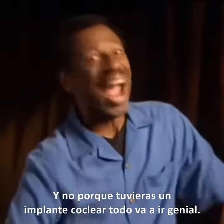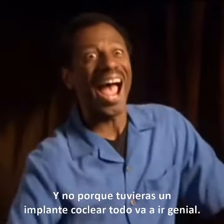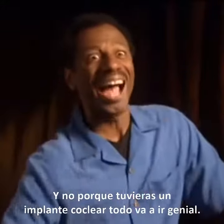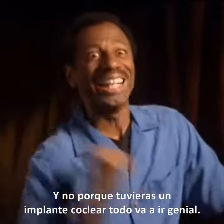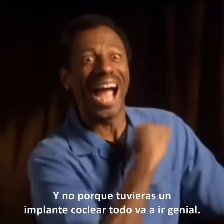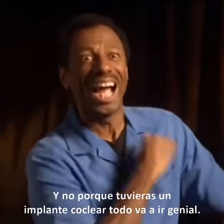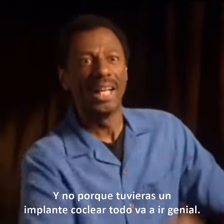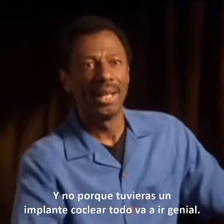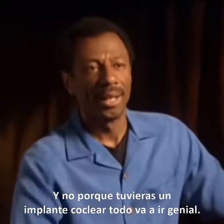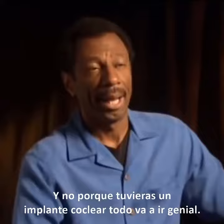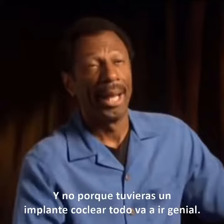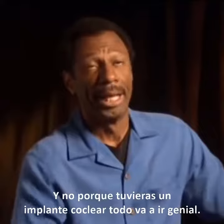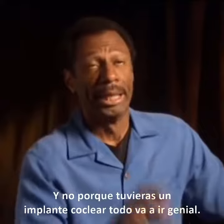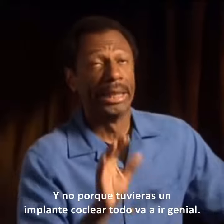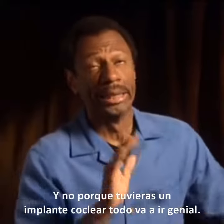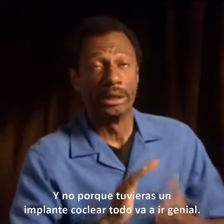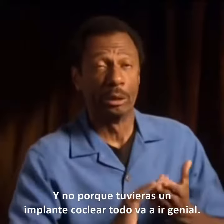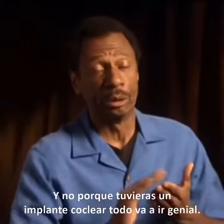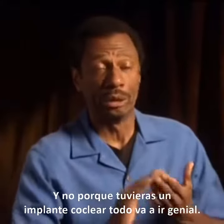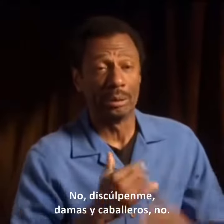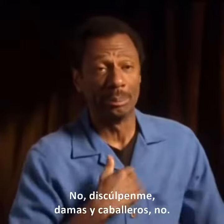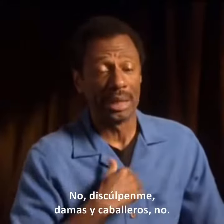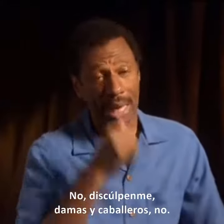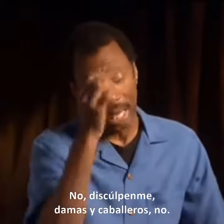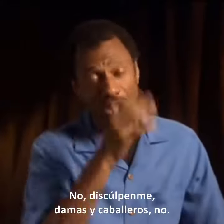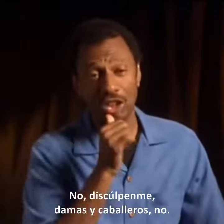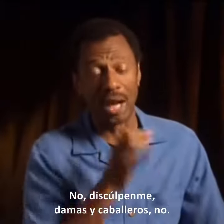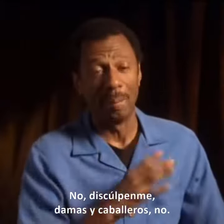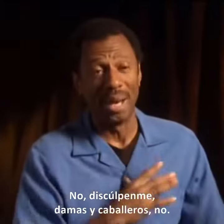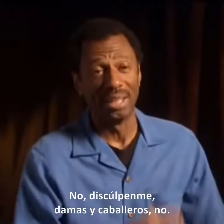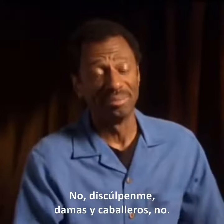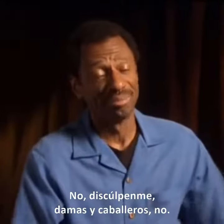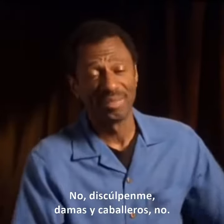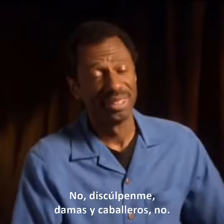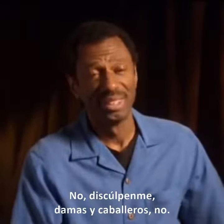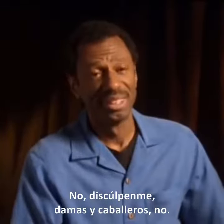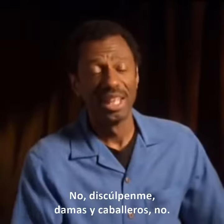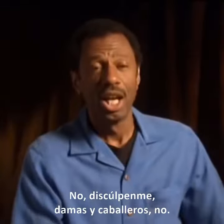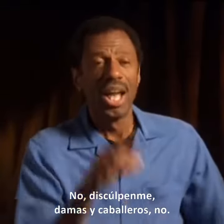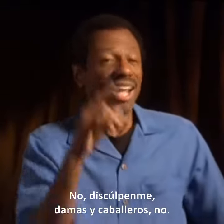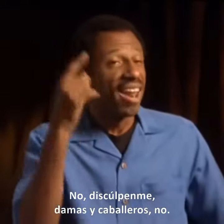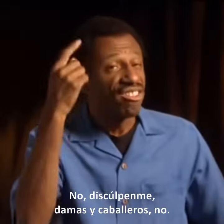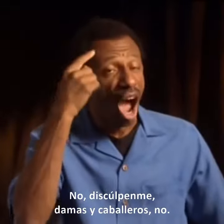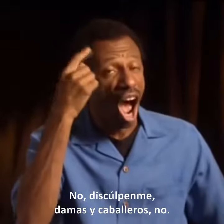cochlear implant and everything is going to be great. No. Excuse me, ladies and gentlemen. No.